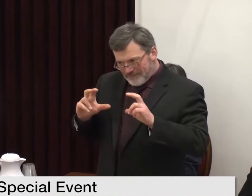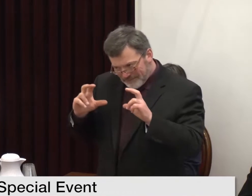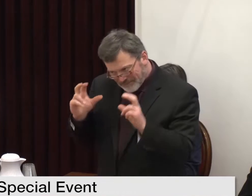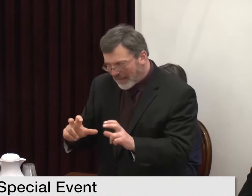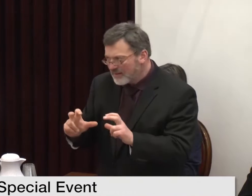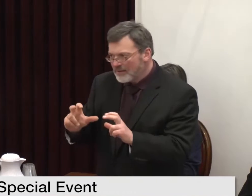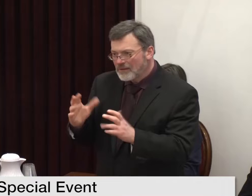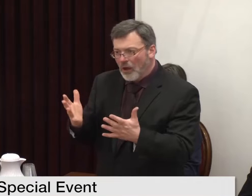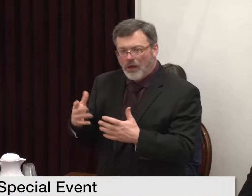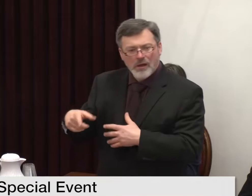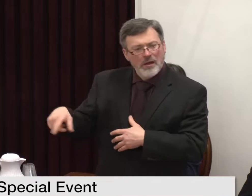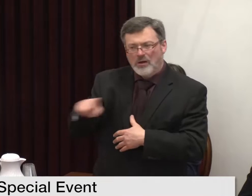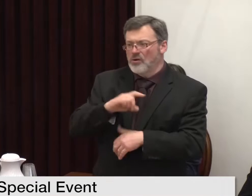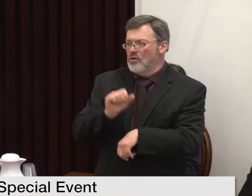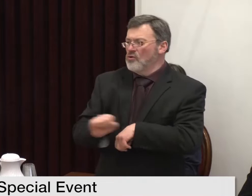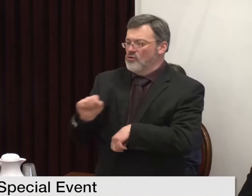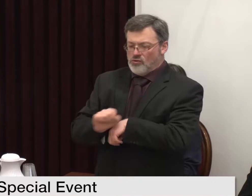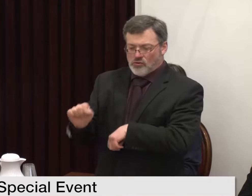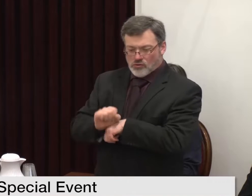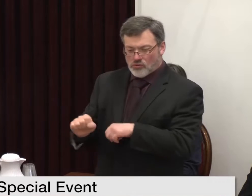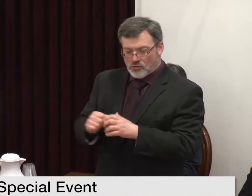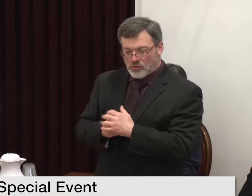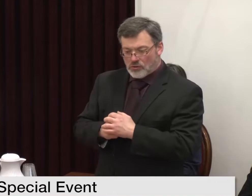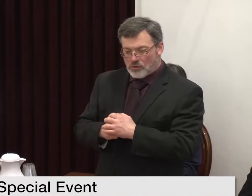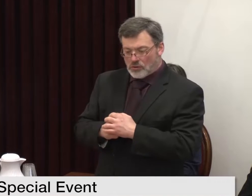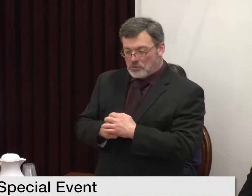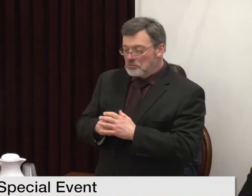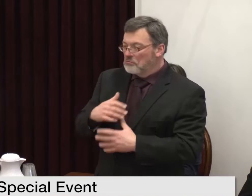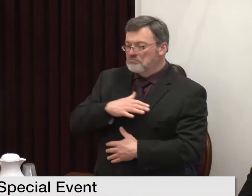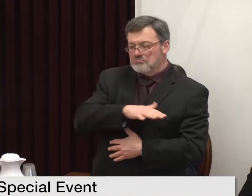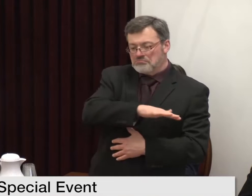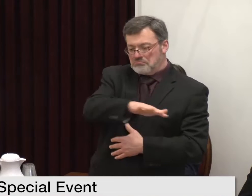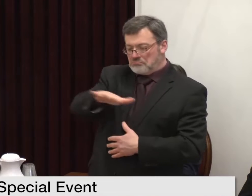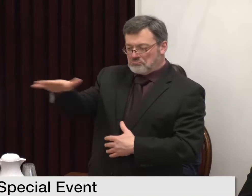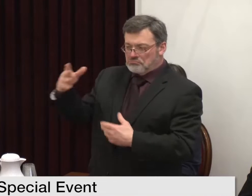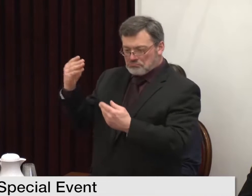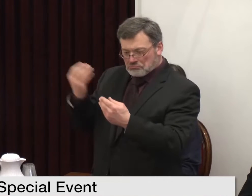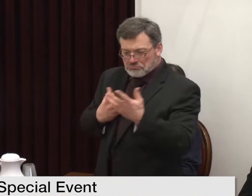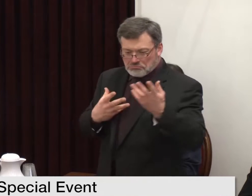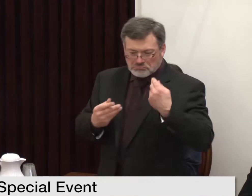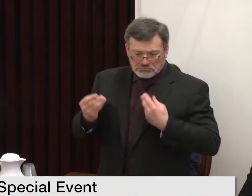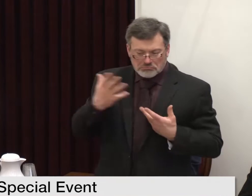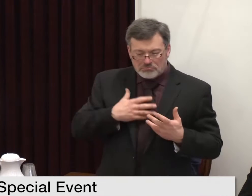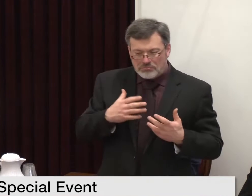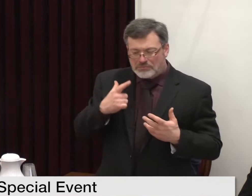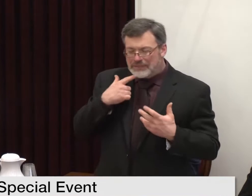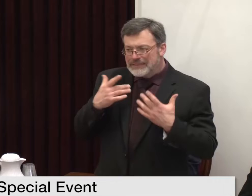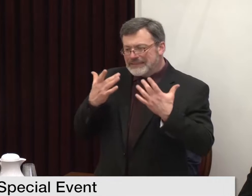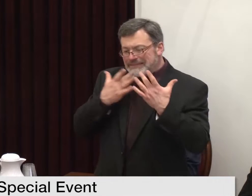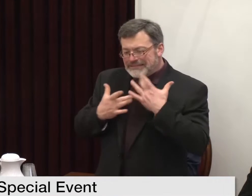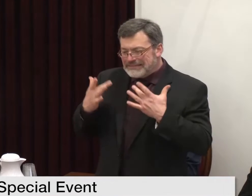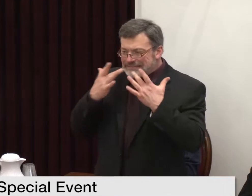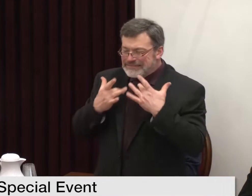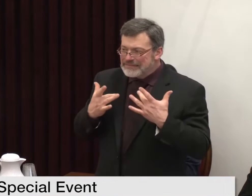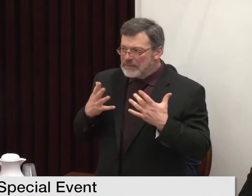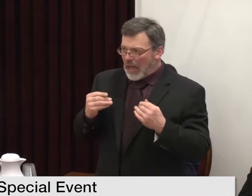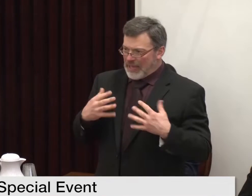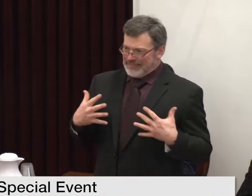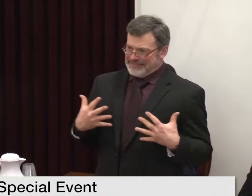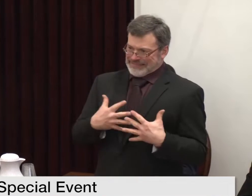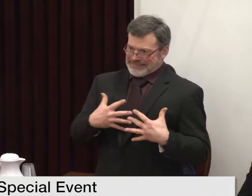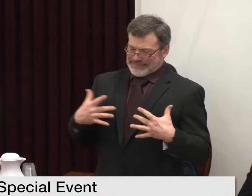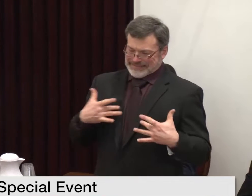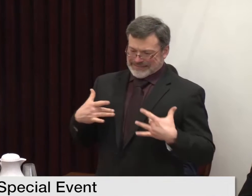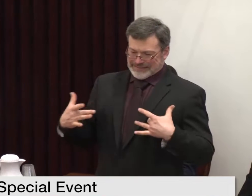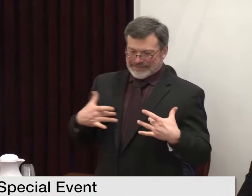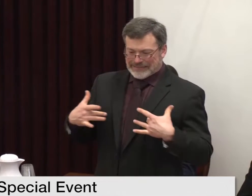And we hear from them all the time with stories of desperation and fear. The very people I